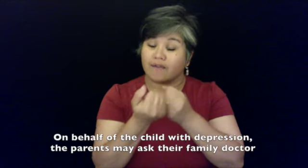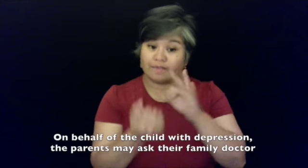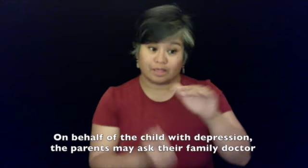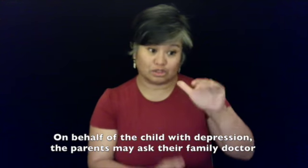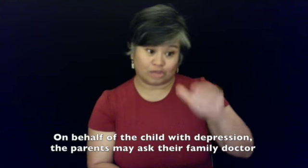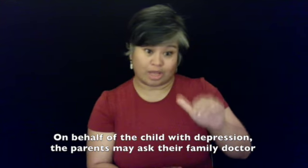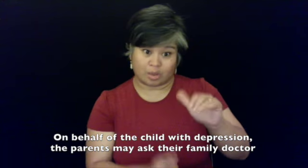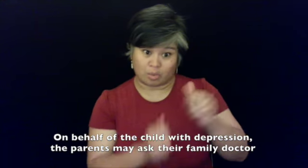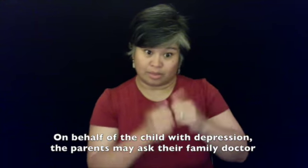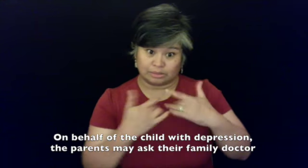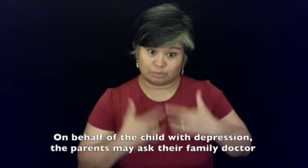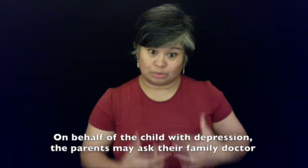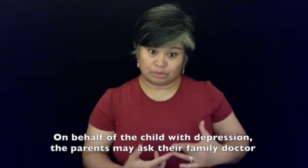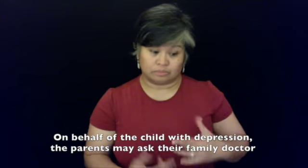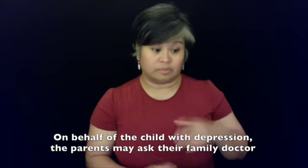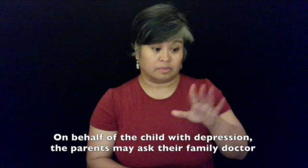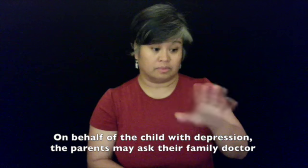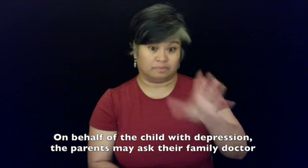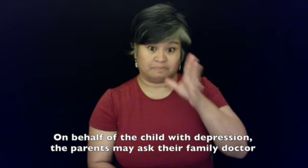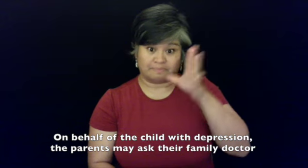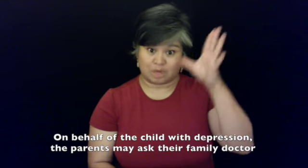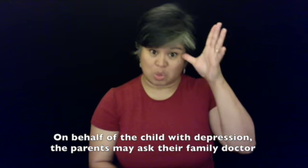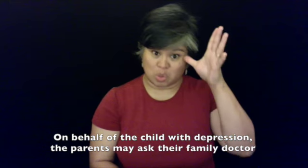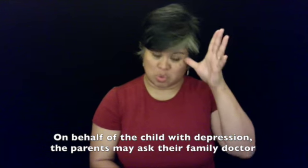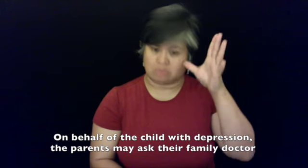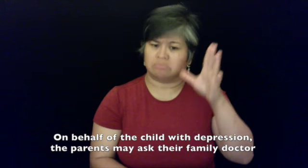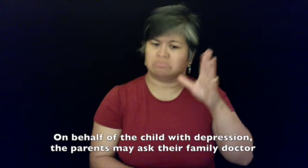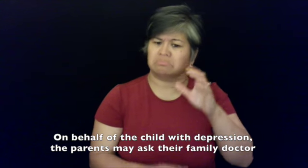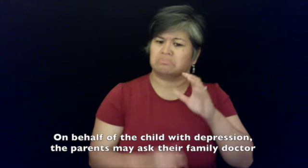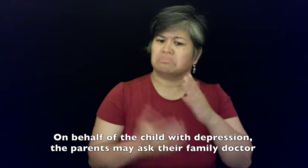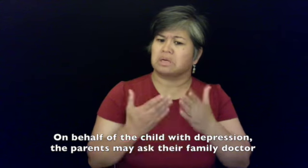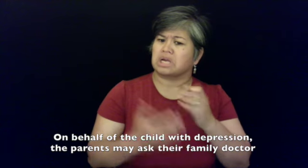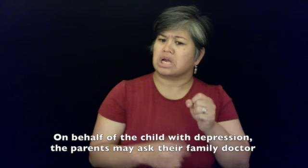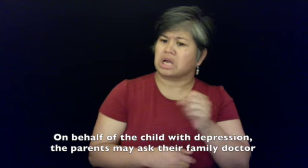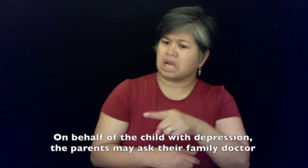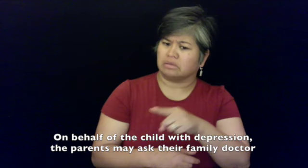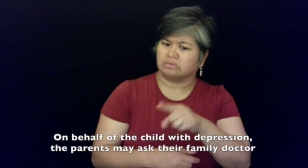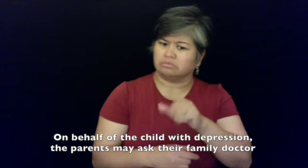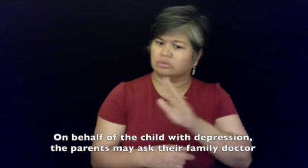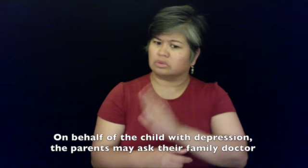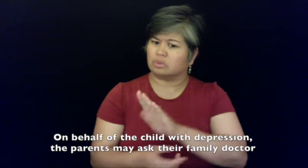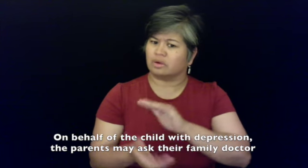On behalf of the child with depression, the parents may ask their family doctor